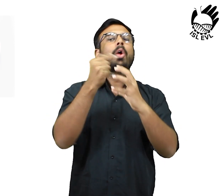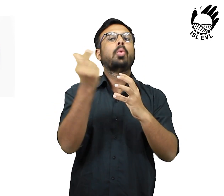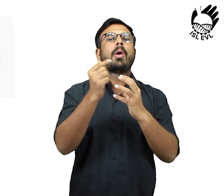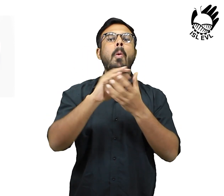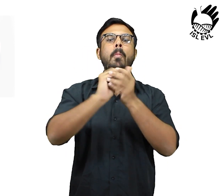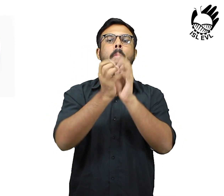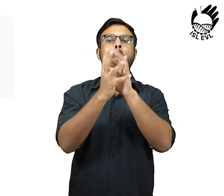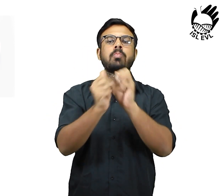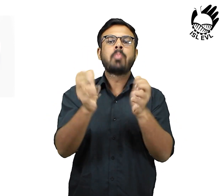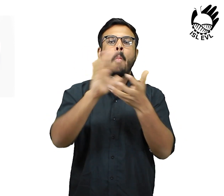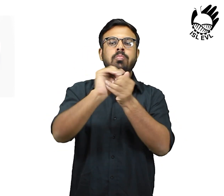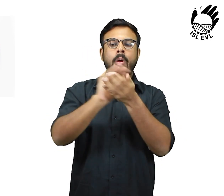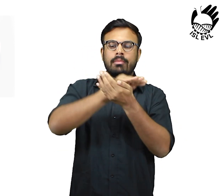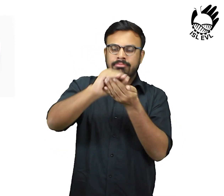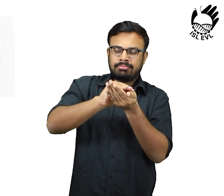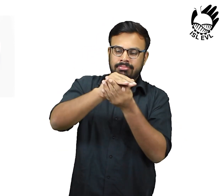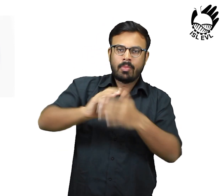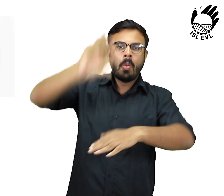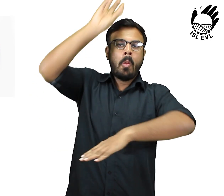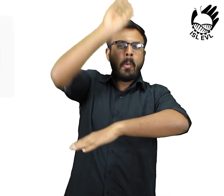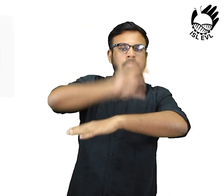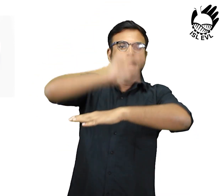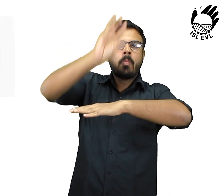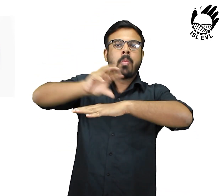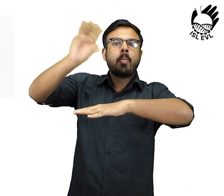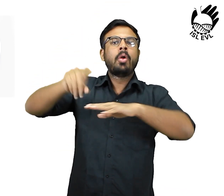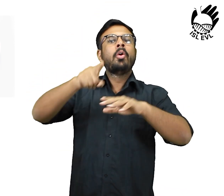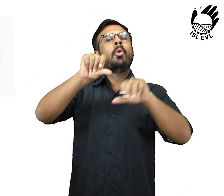knotted or form knots.